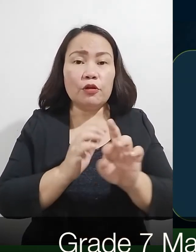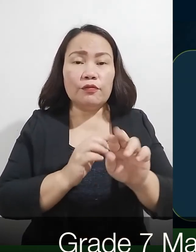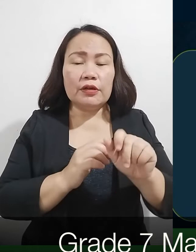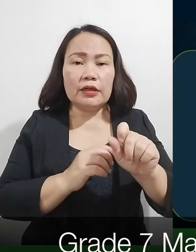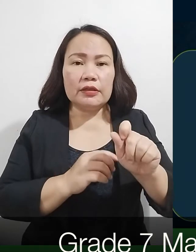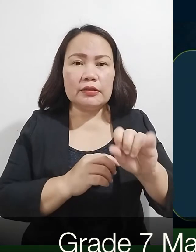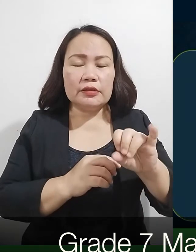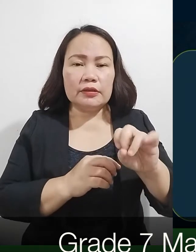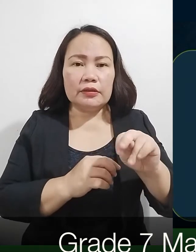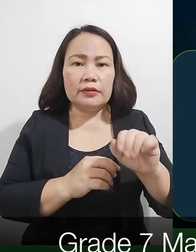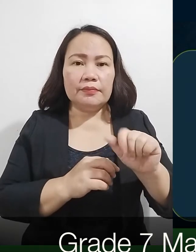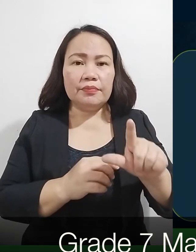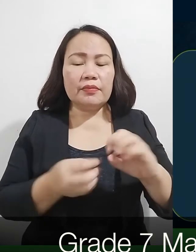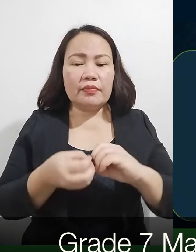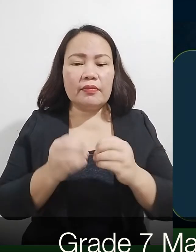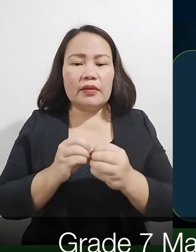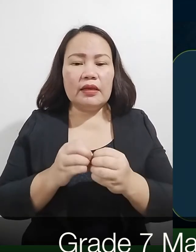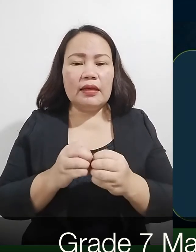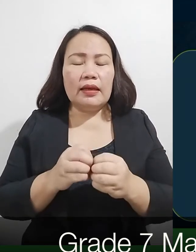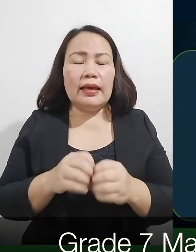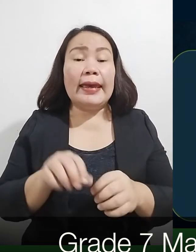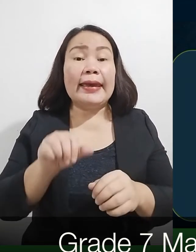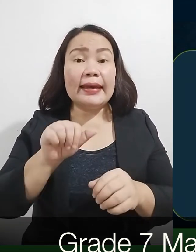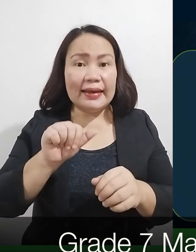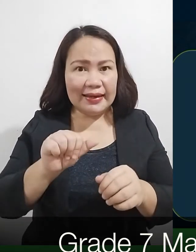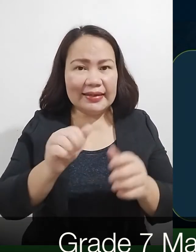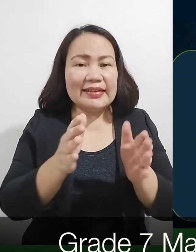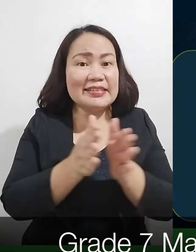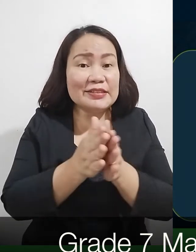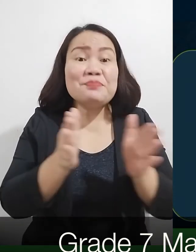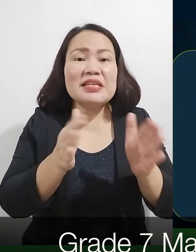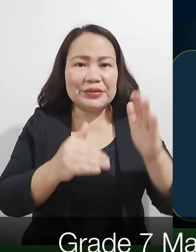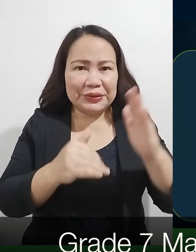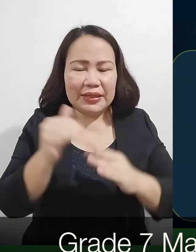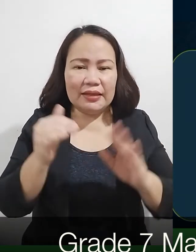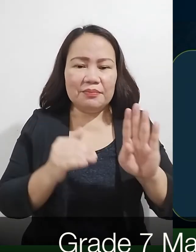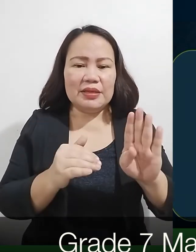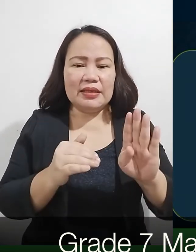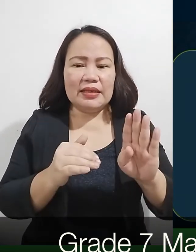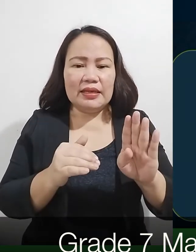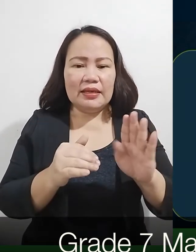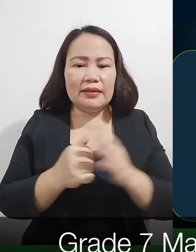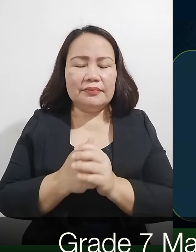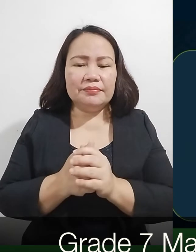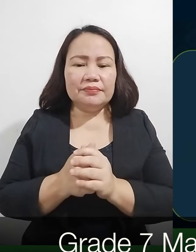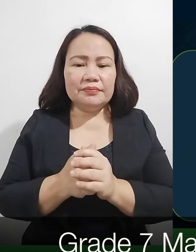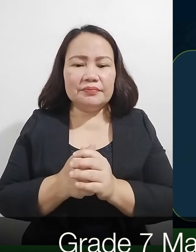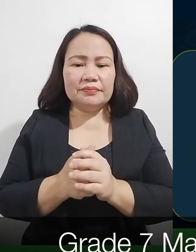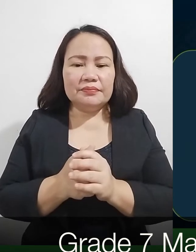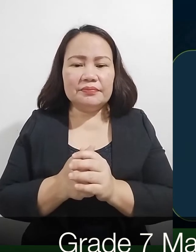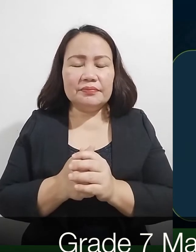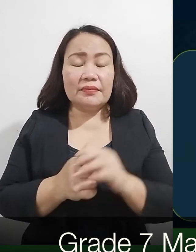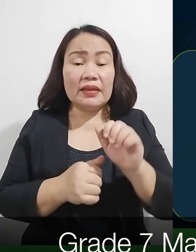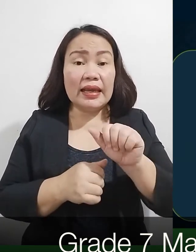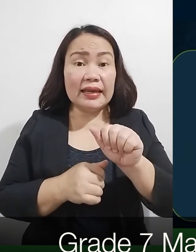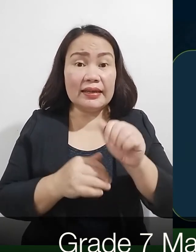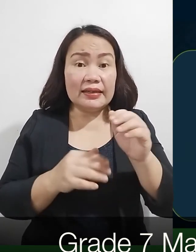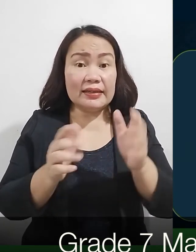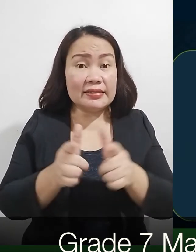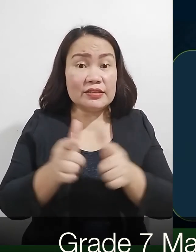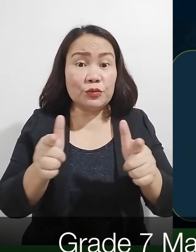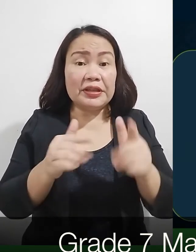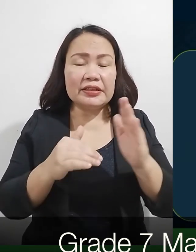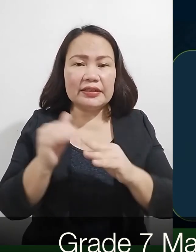rational numbers because even A is greater than B, kahit na ang A natin ay mag-greater than B. So,